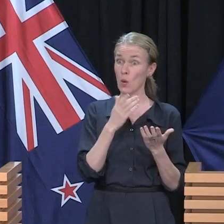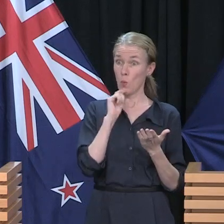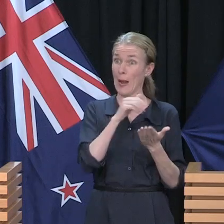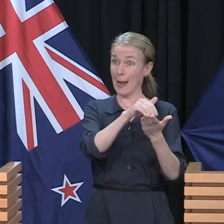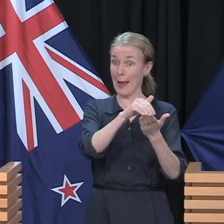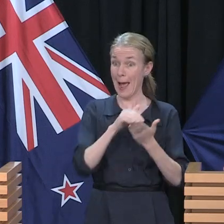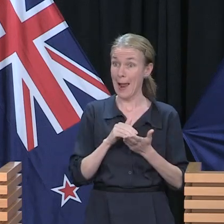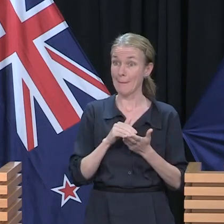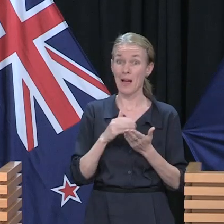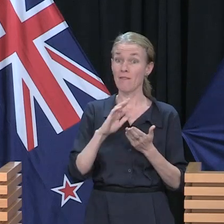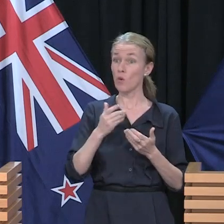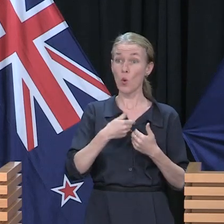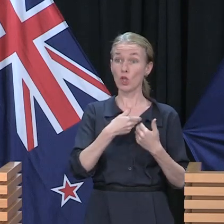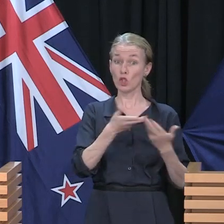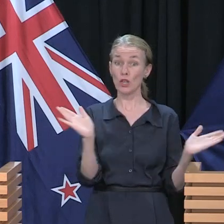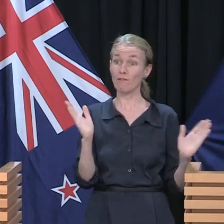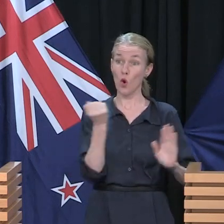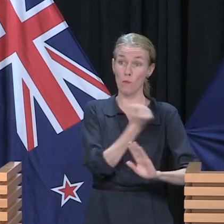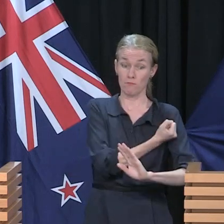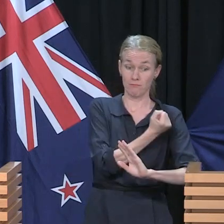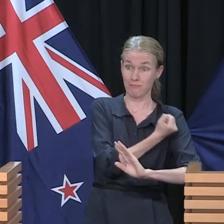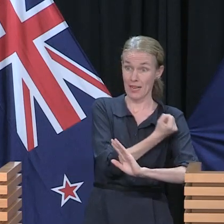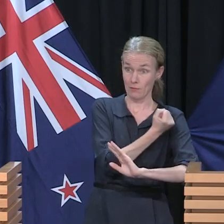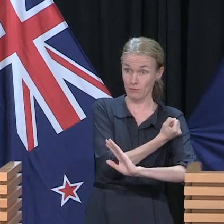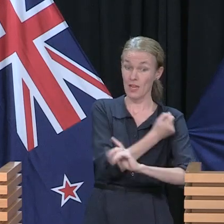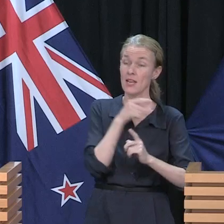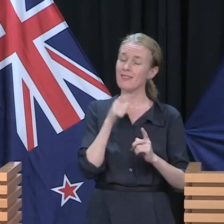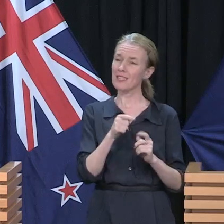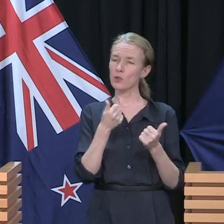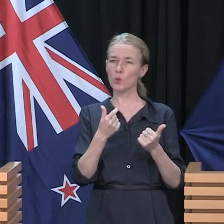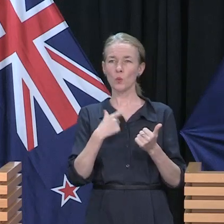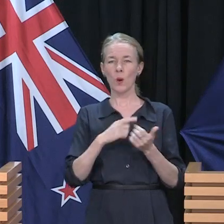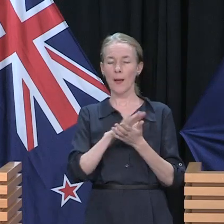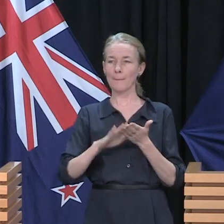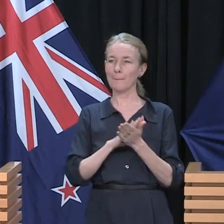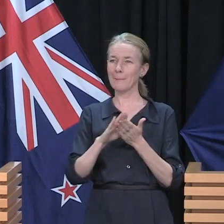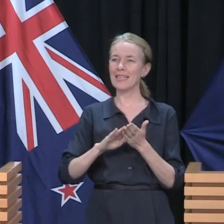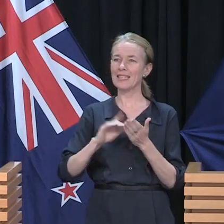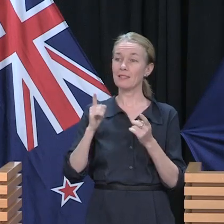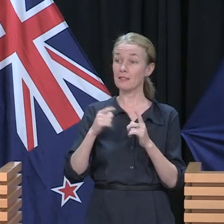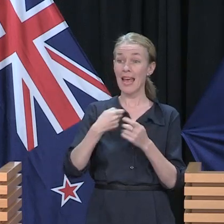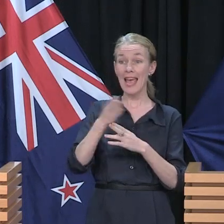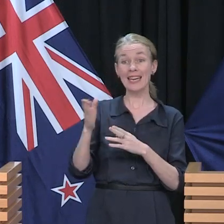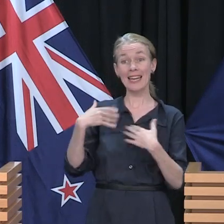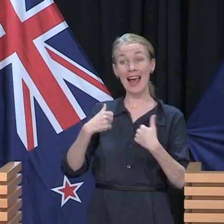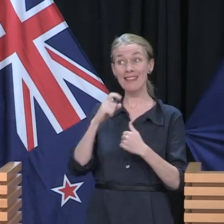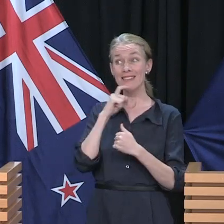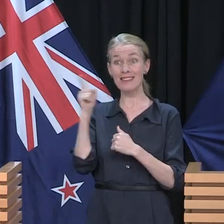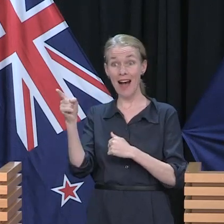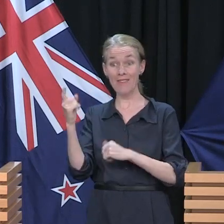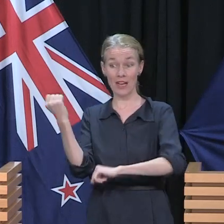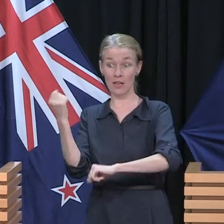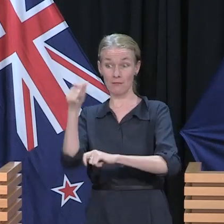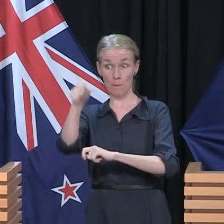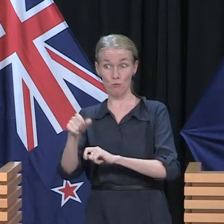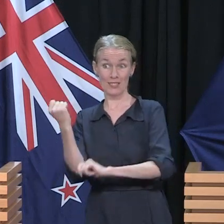immunisation is a wider range of practitioners will be able to enter data into it about when they immunise people. We had to make